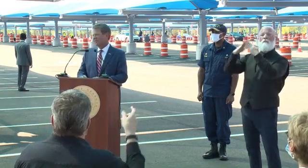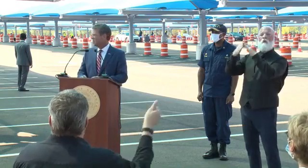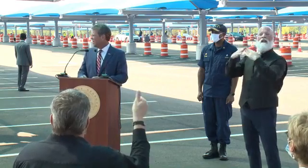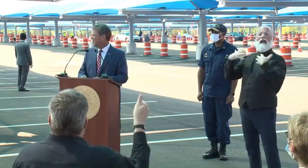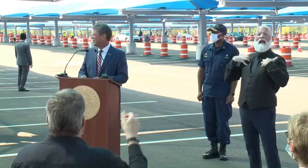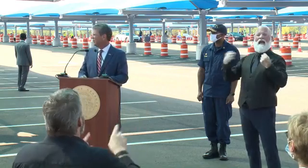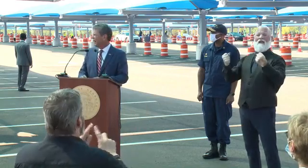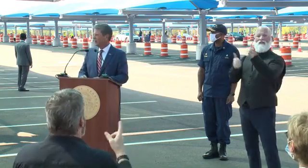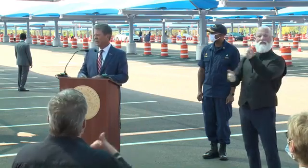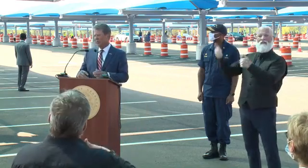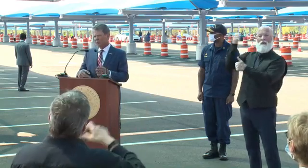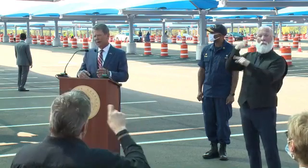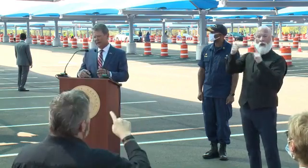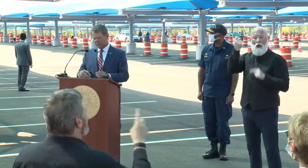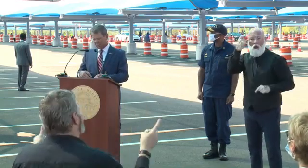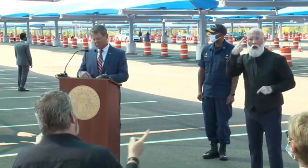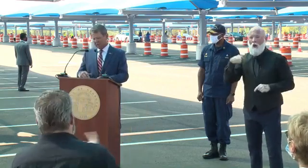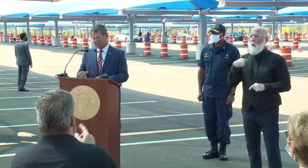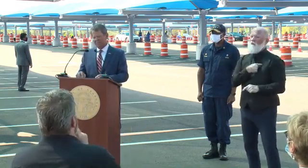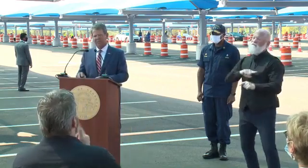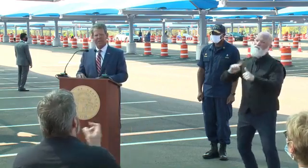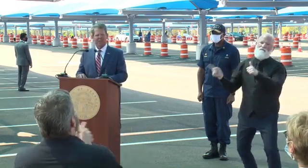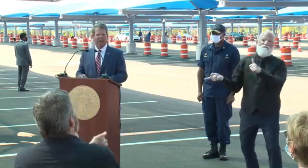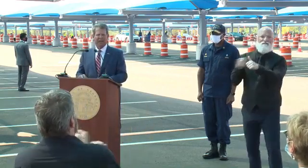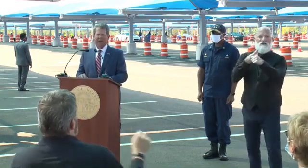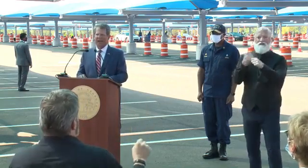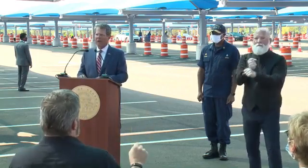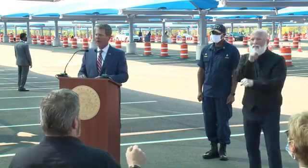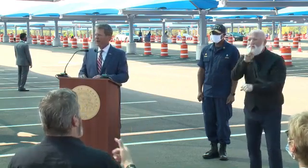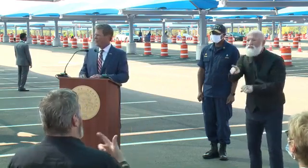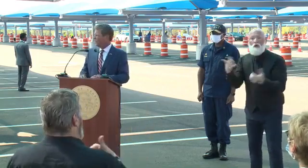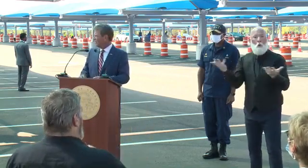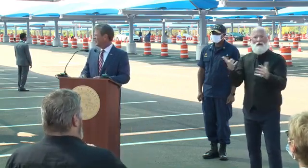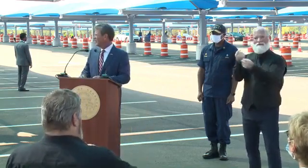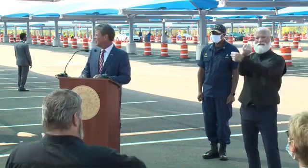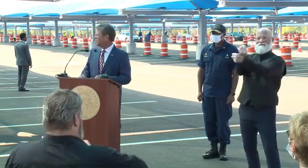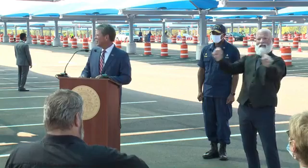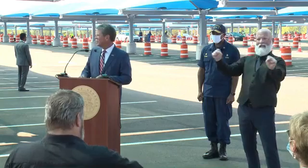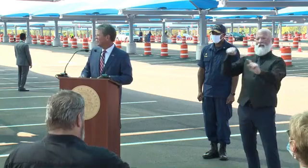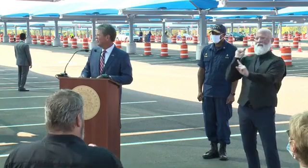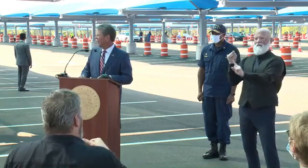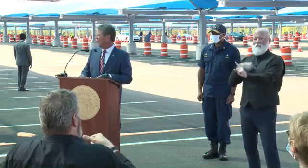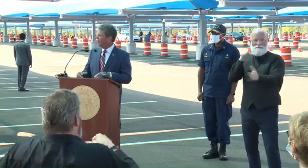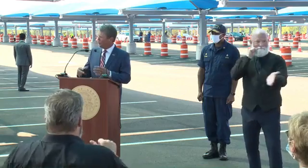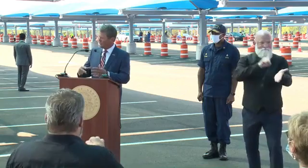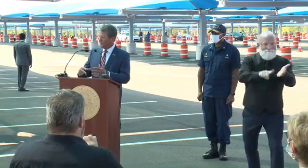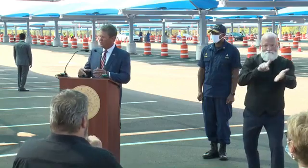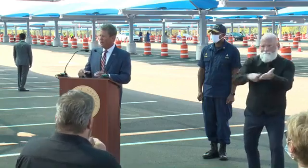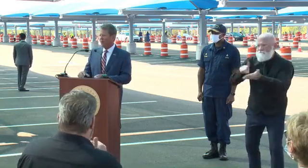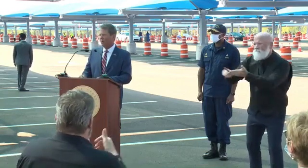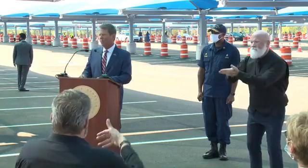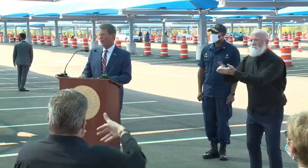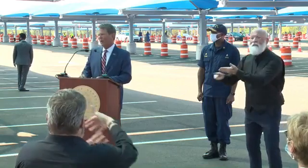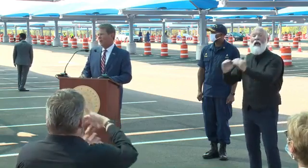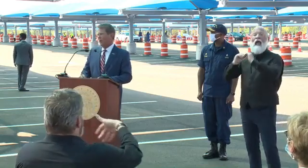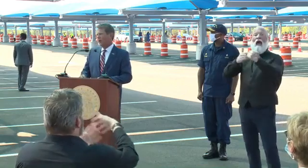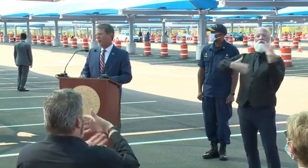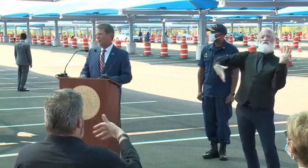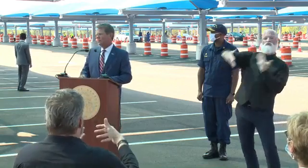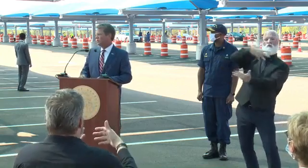sure that it's a safe environment. And we're looking at some things right now to give them a social environment within the